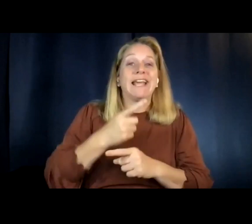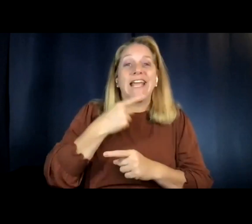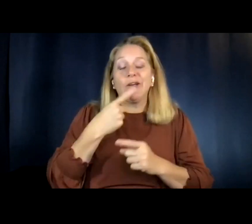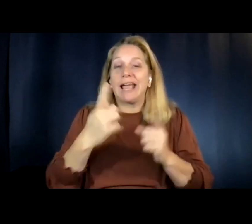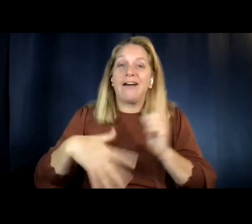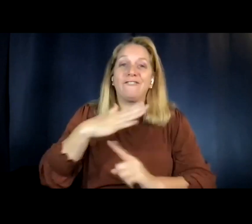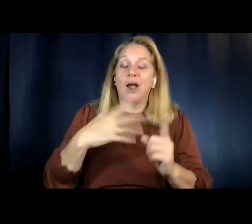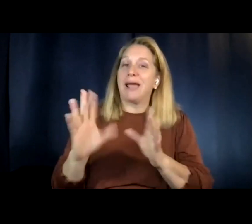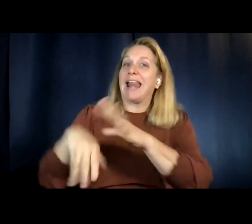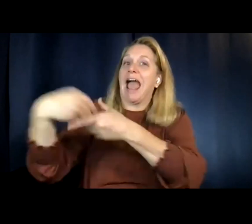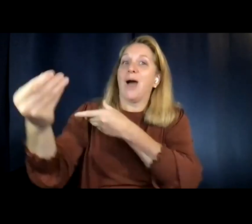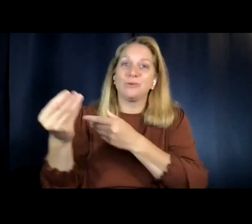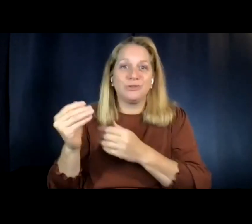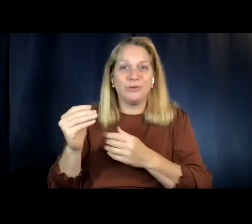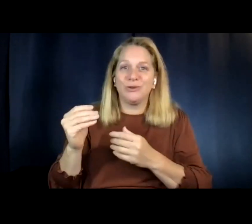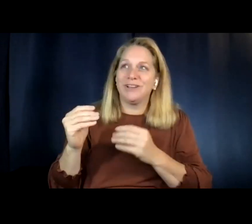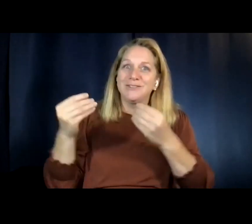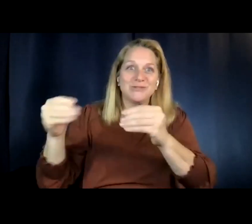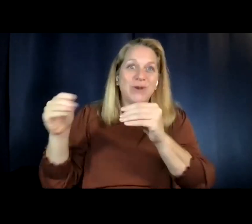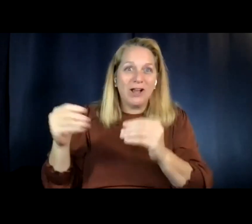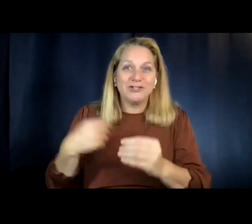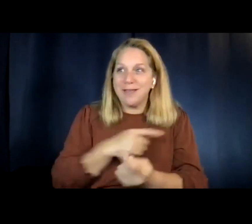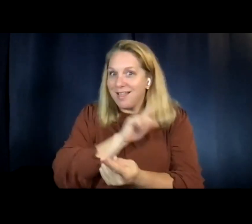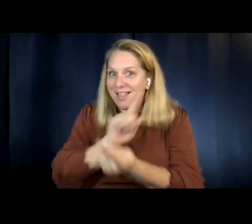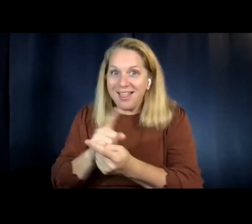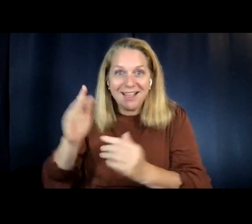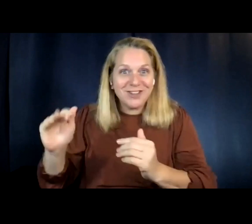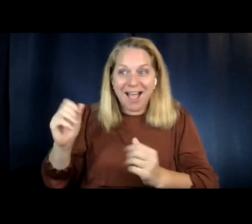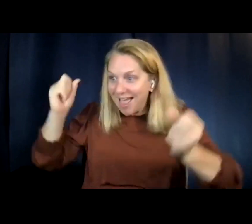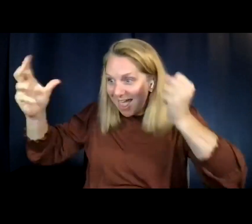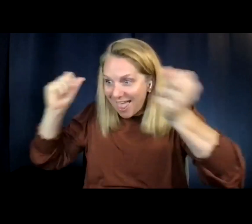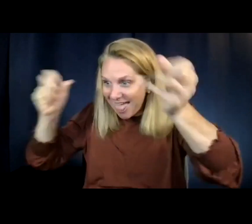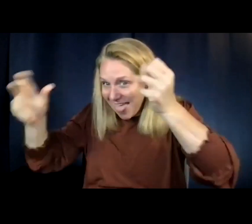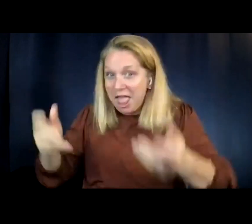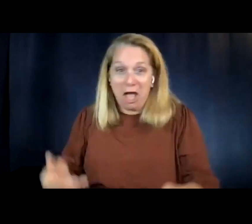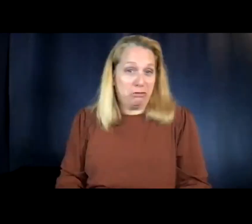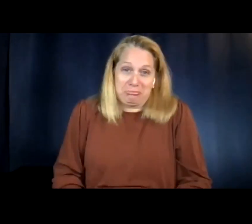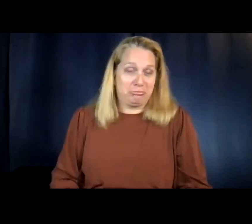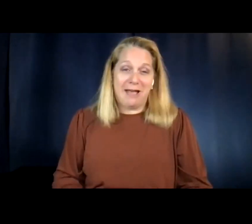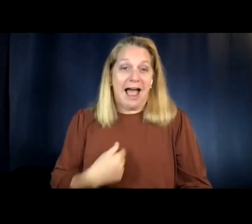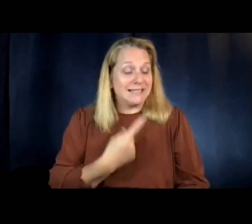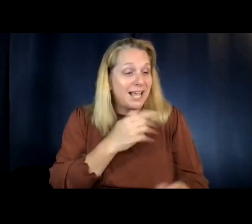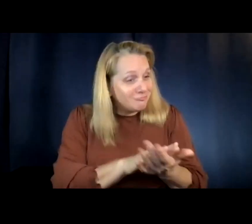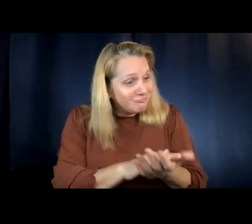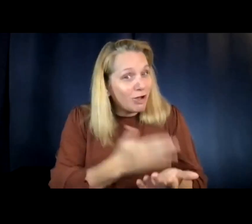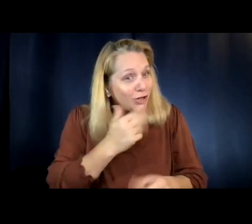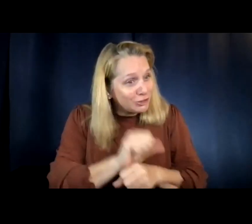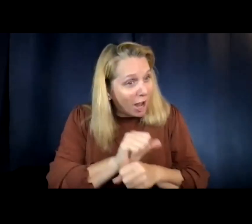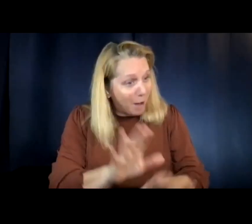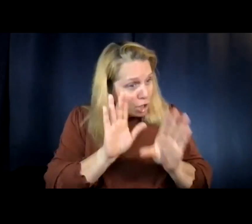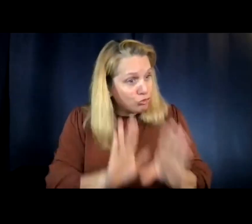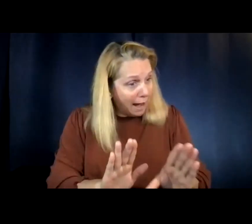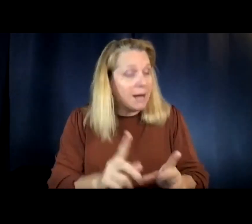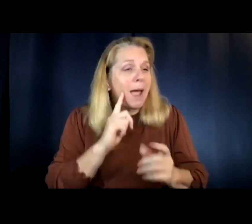store, if she sees another child, she walks up to them and signs. And then I just encourage her, that was great, but why don't you try